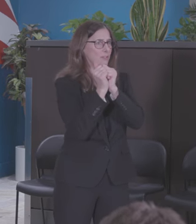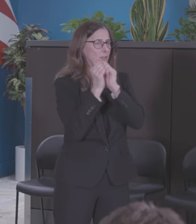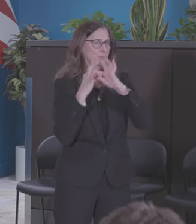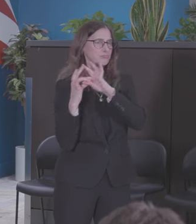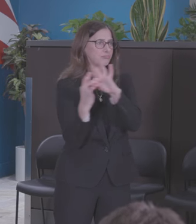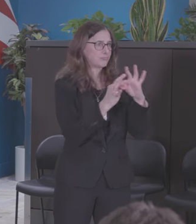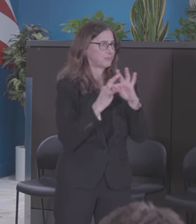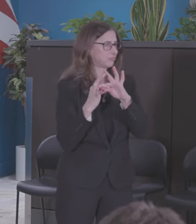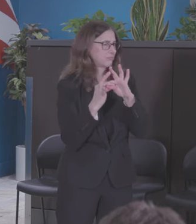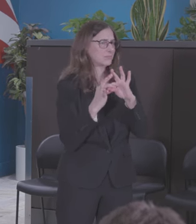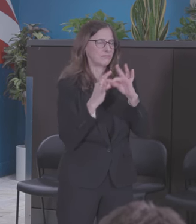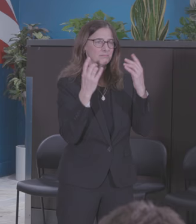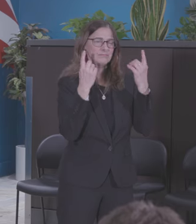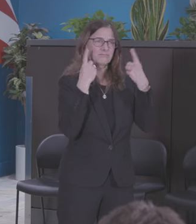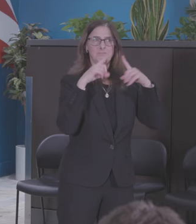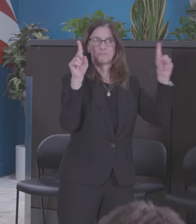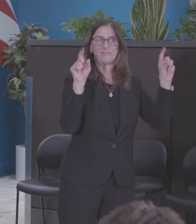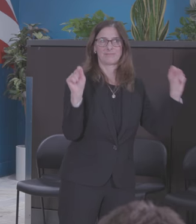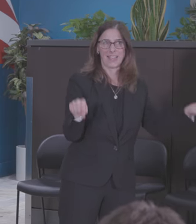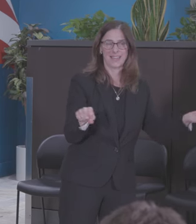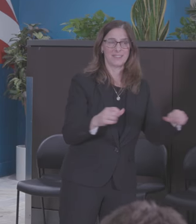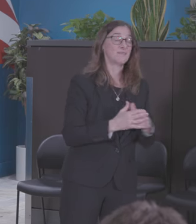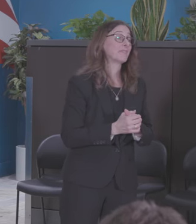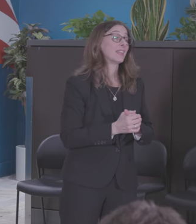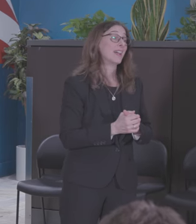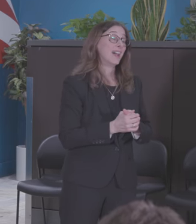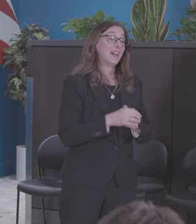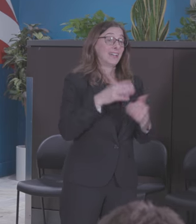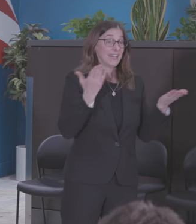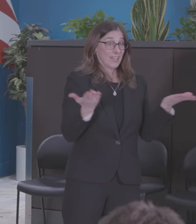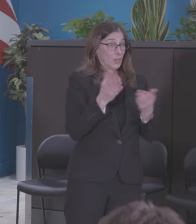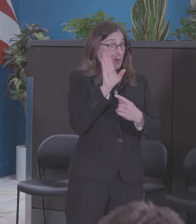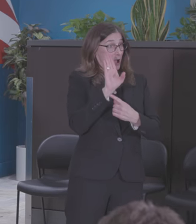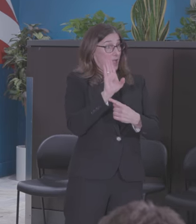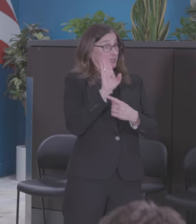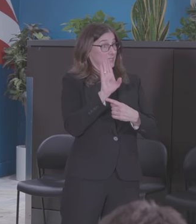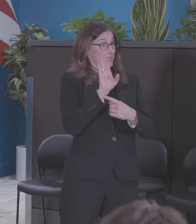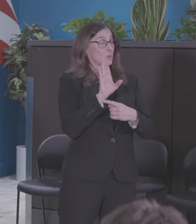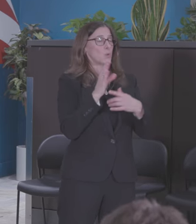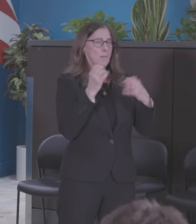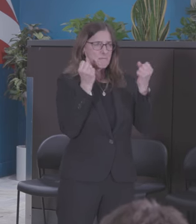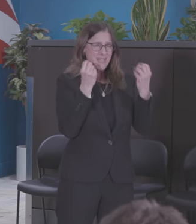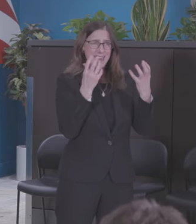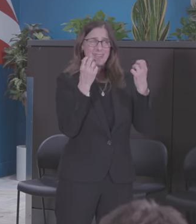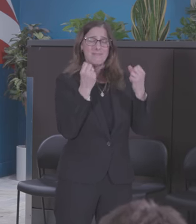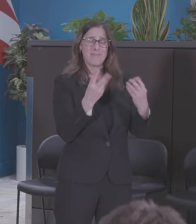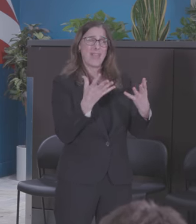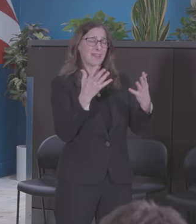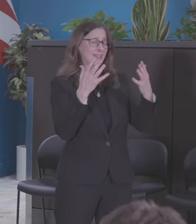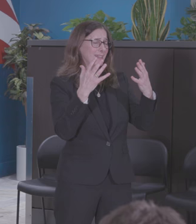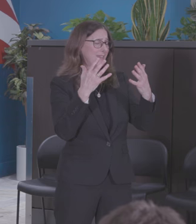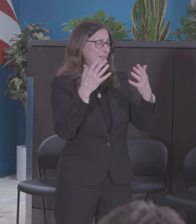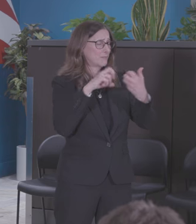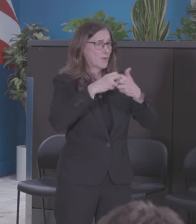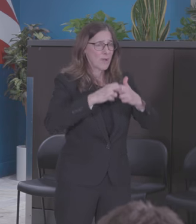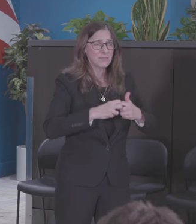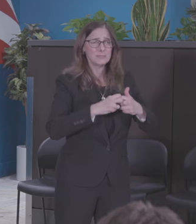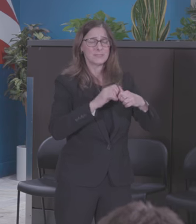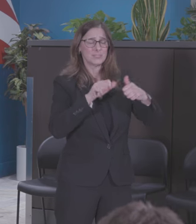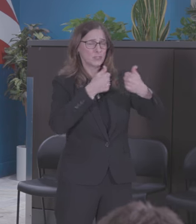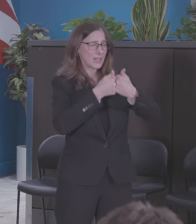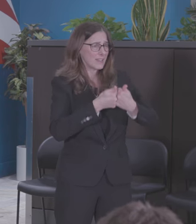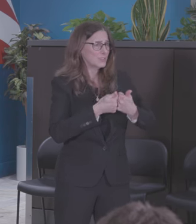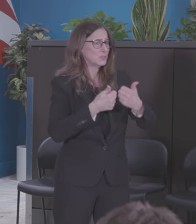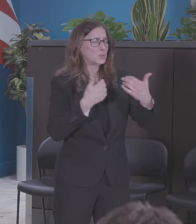Boston is facing our fair share of challenges and needs that we're working in community to tackle